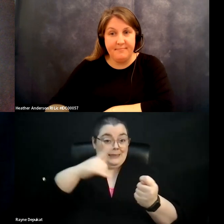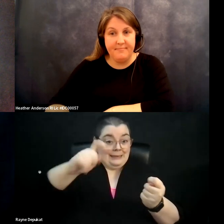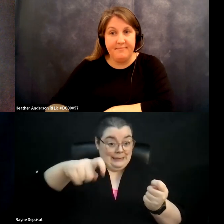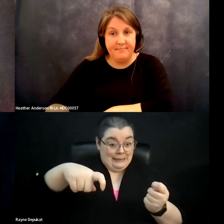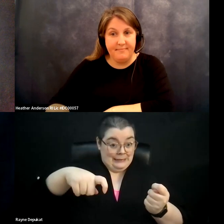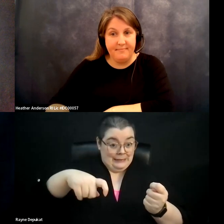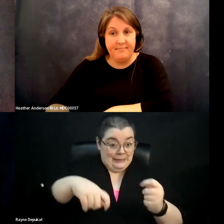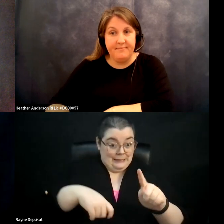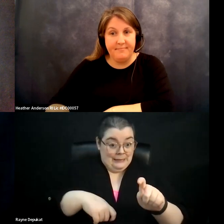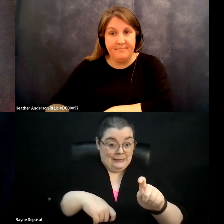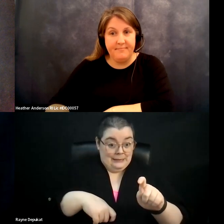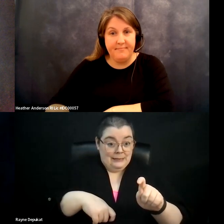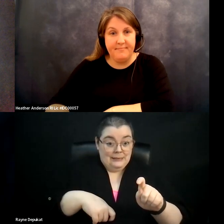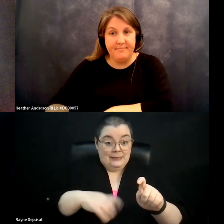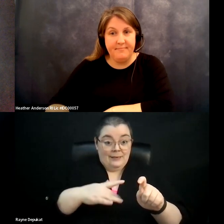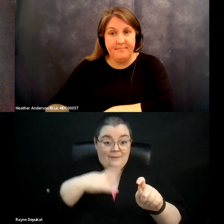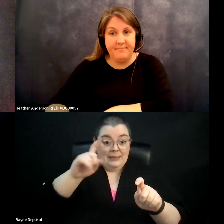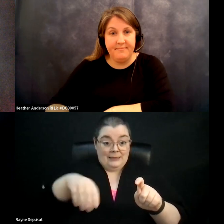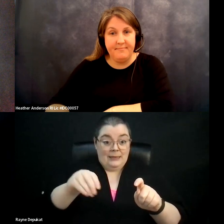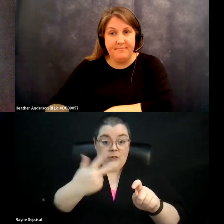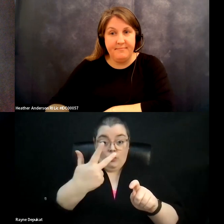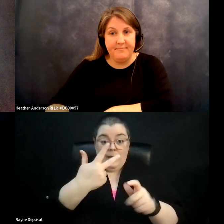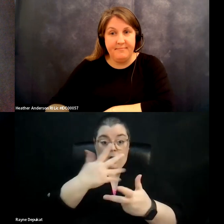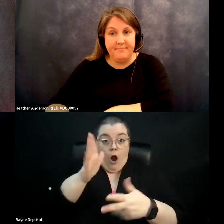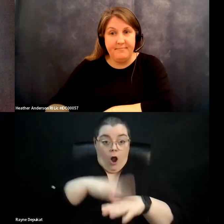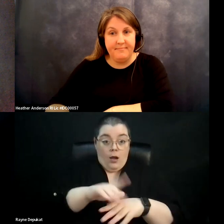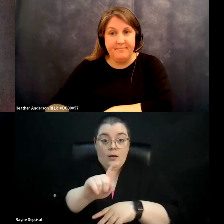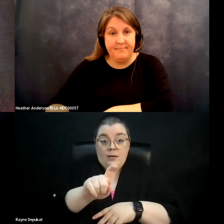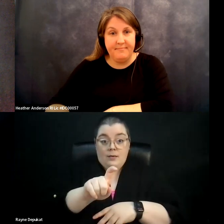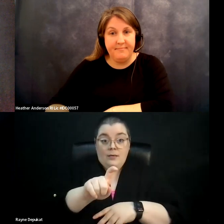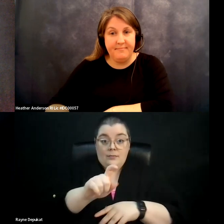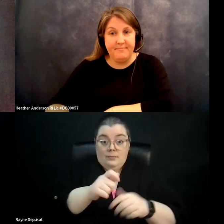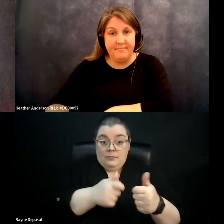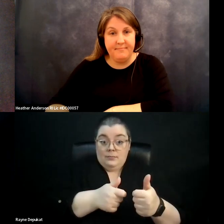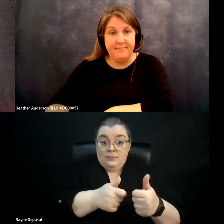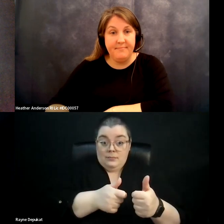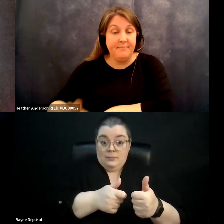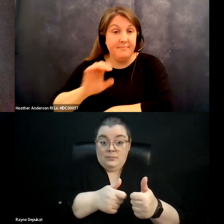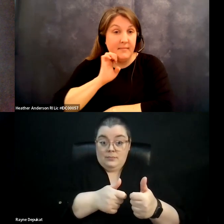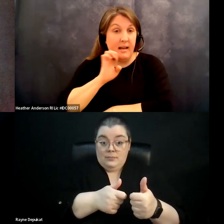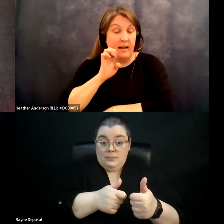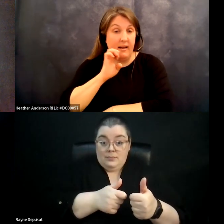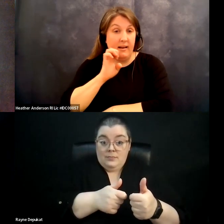So if the interpreter team feels like that's what's needed, does that feel needed, that to have all 3 tiles on, videos